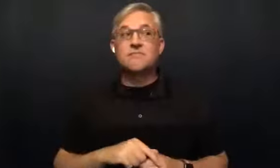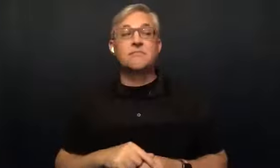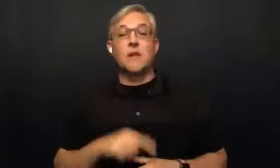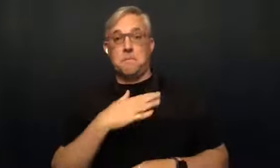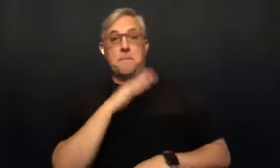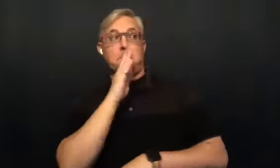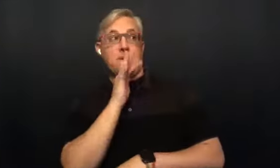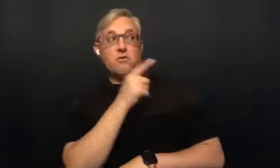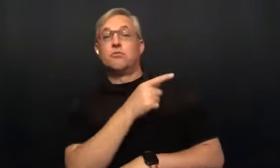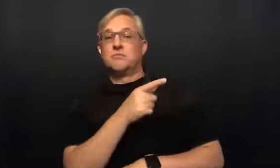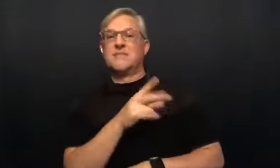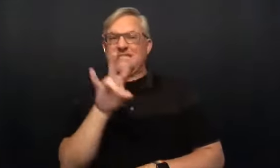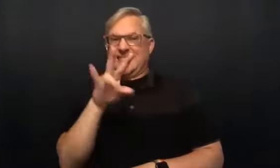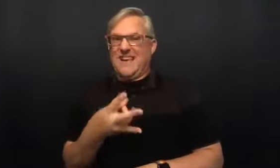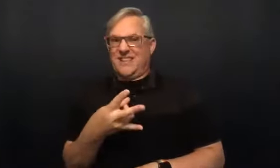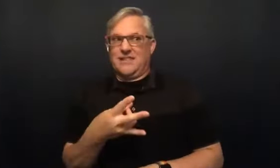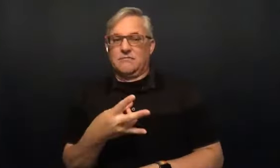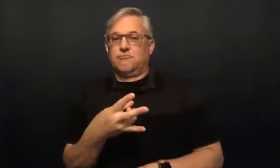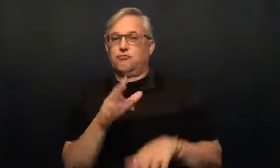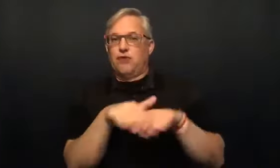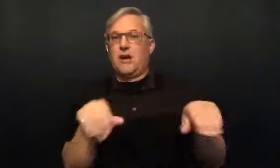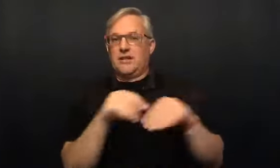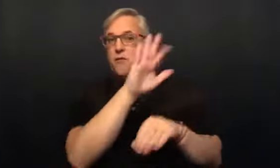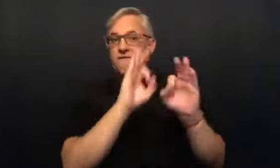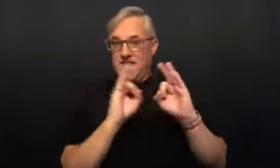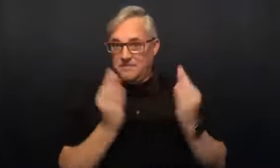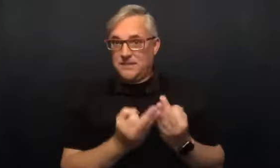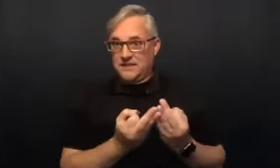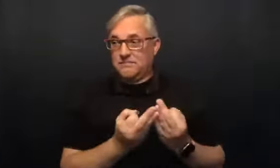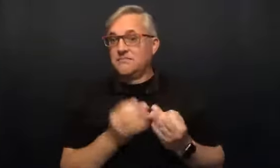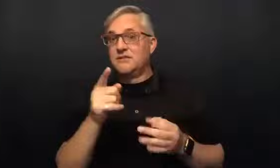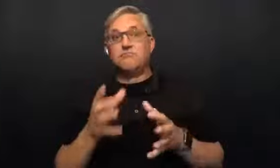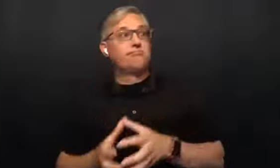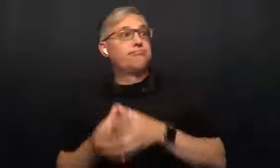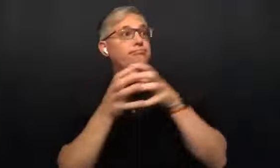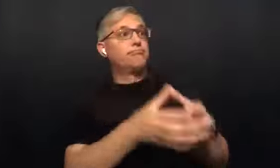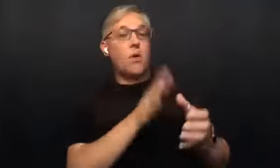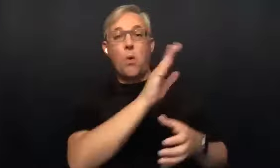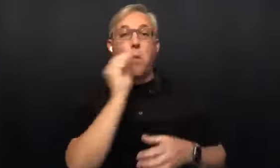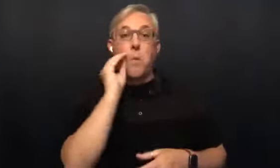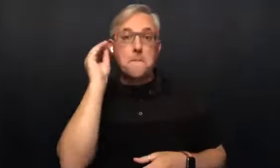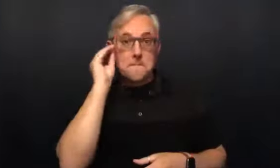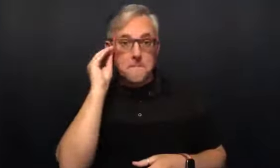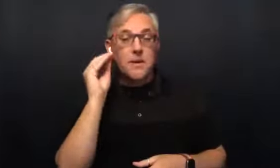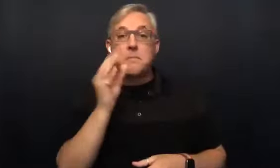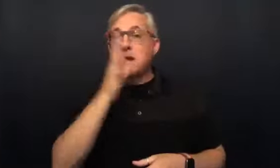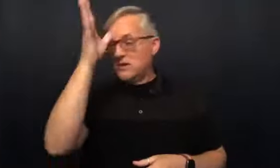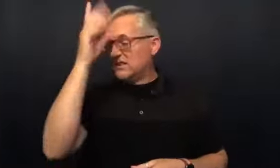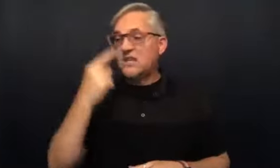seven children. She was another mouth to feed. And when she went home to her parents told her, you made your bed, you need to lie in it. And they